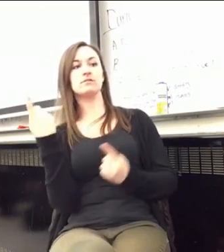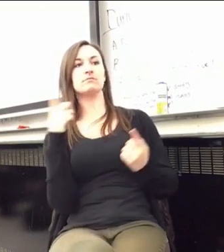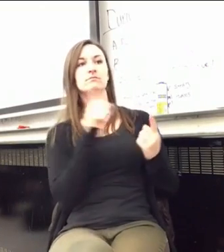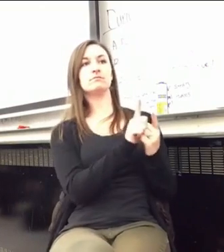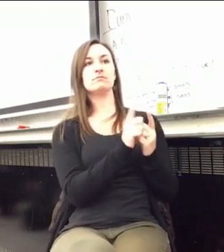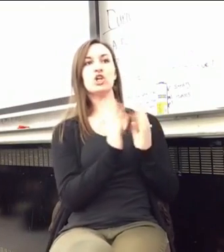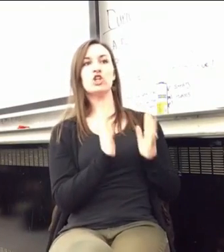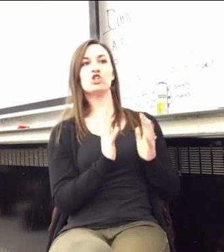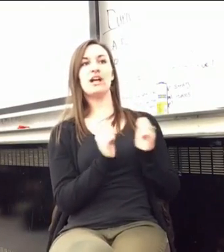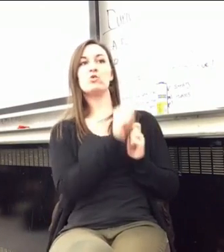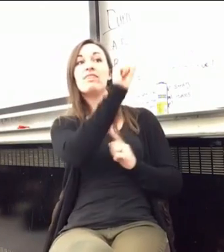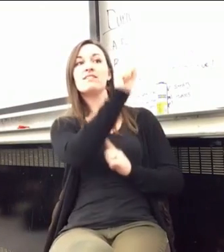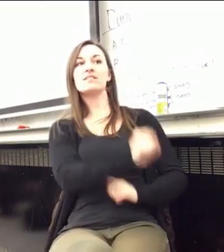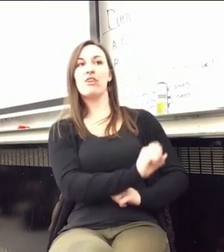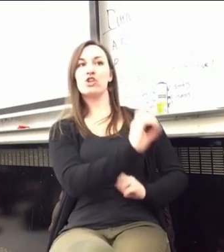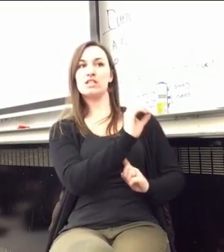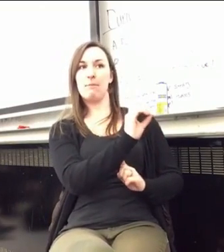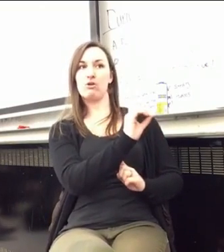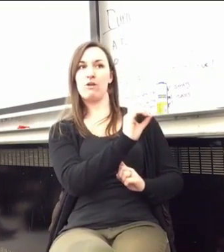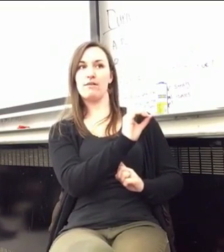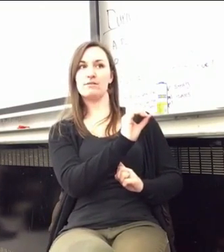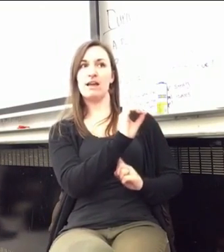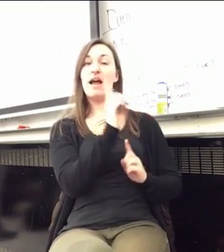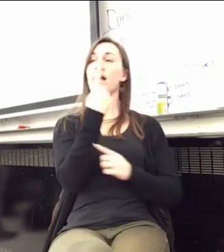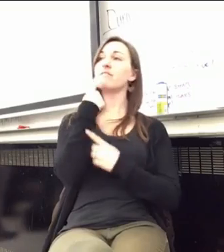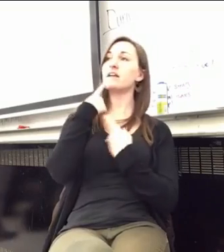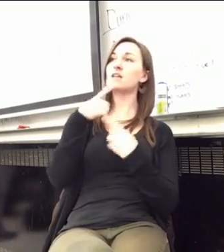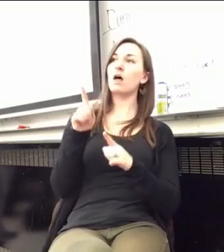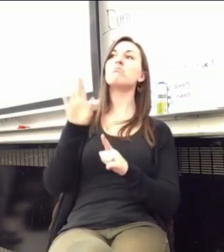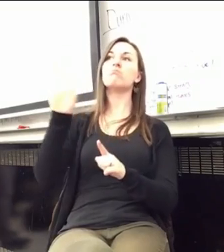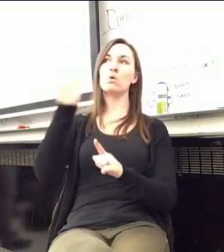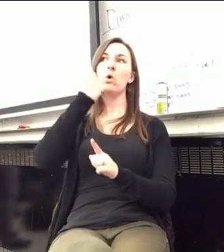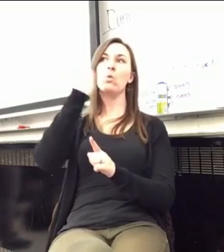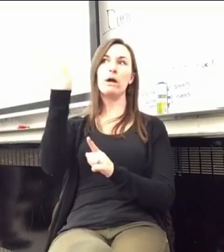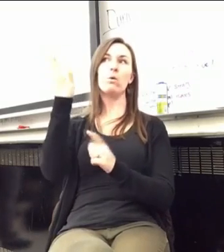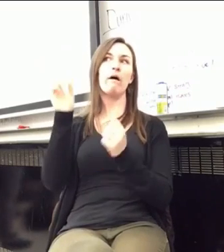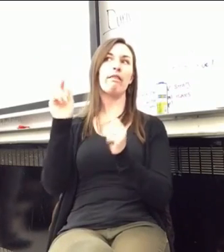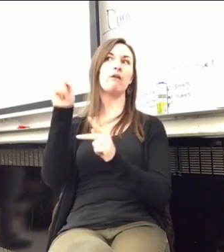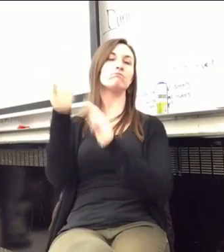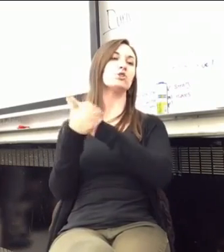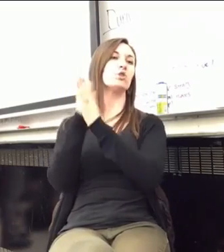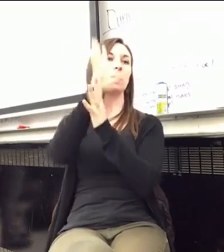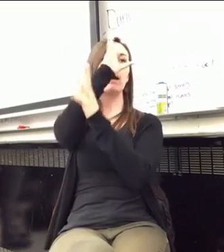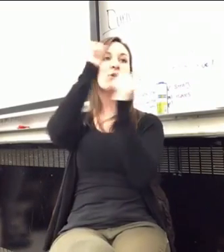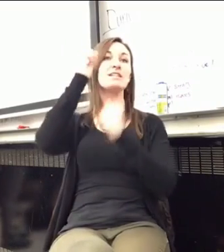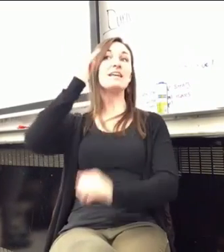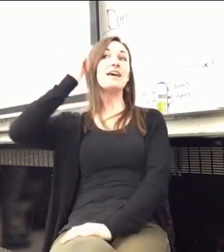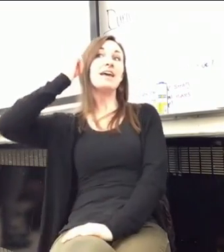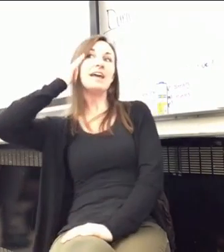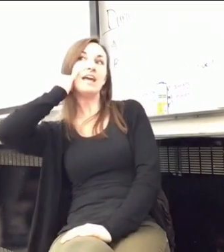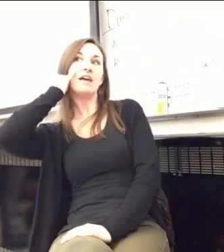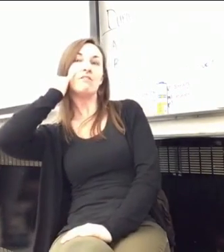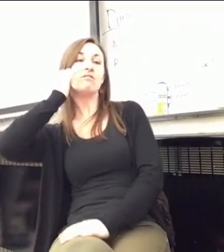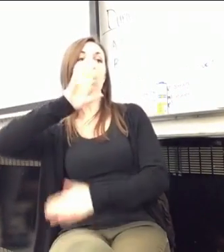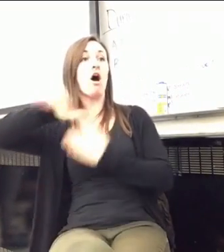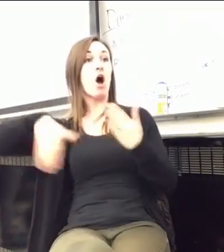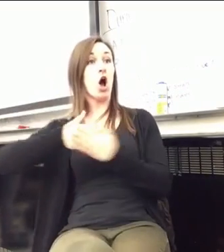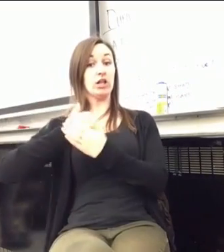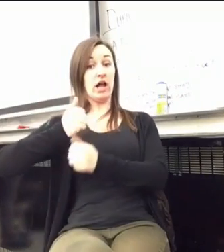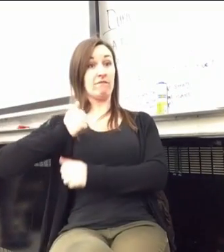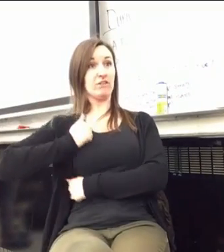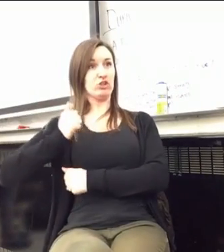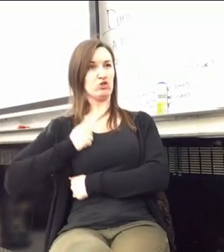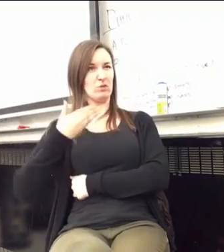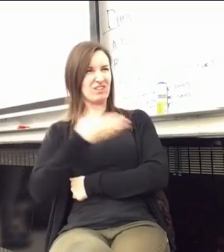Southern Democrats. They tell him, you know what, we're going to give you the presidency if you take all the troops out of the